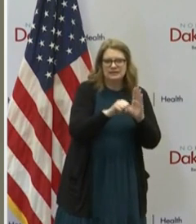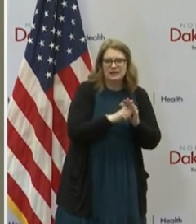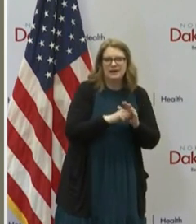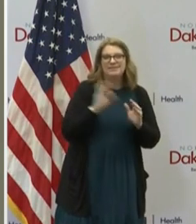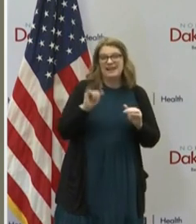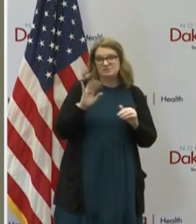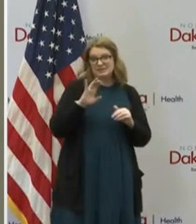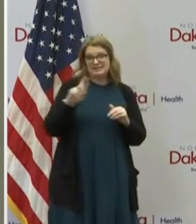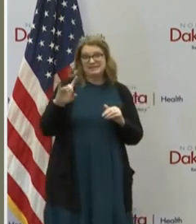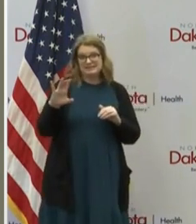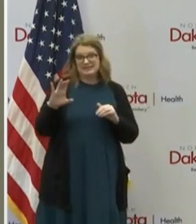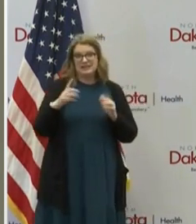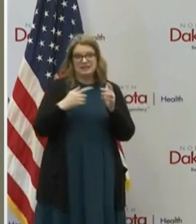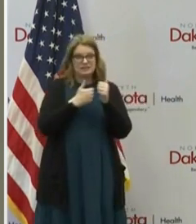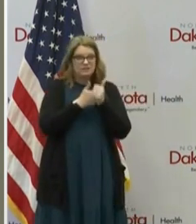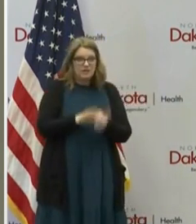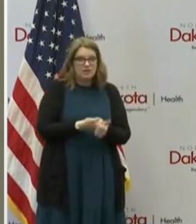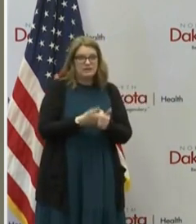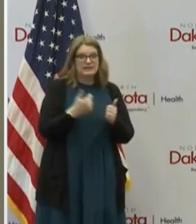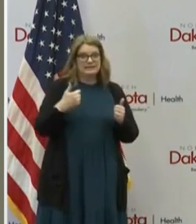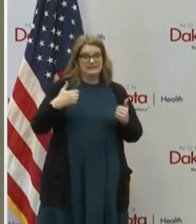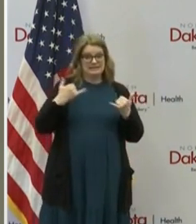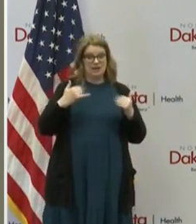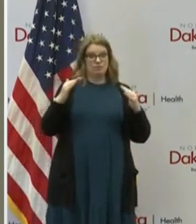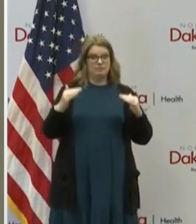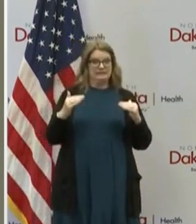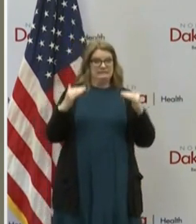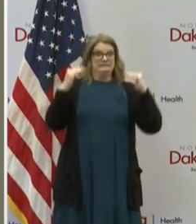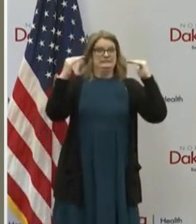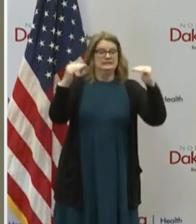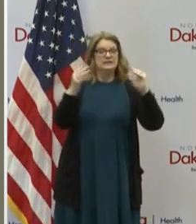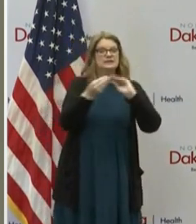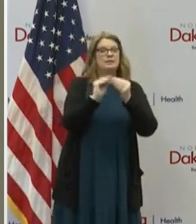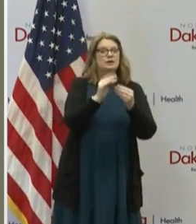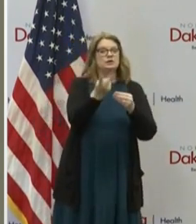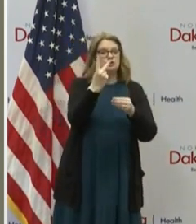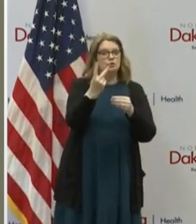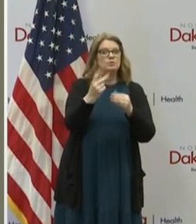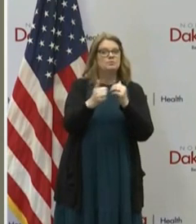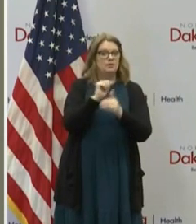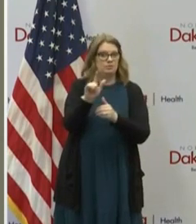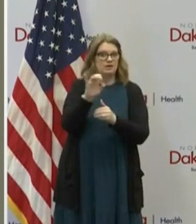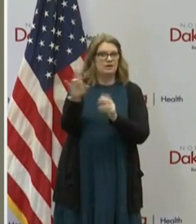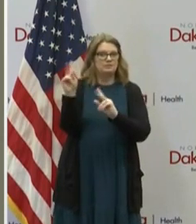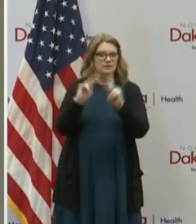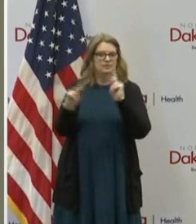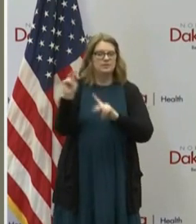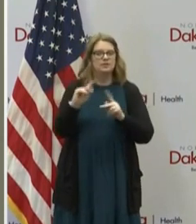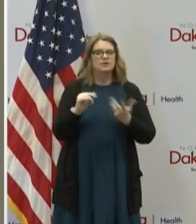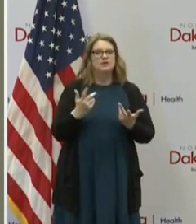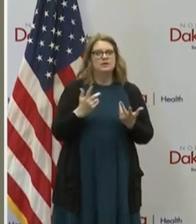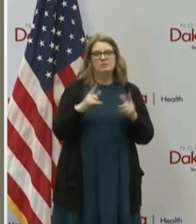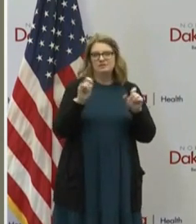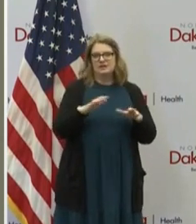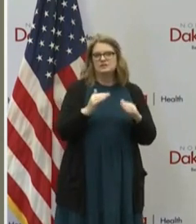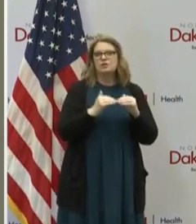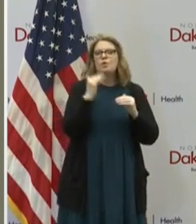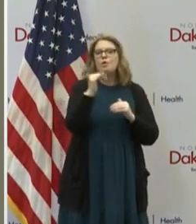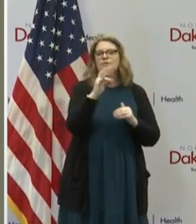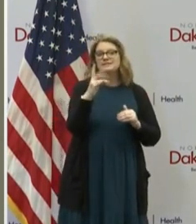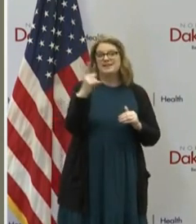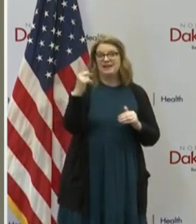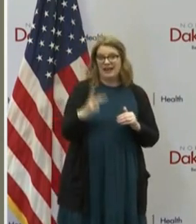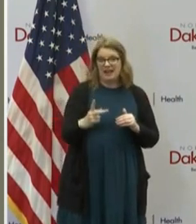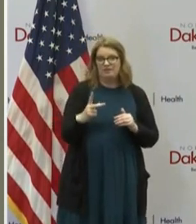is tracking. And now when we say we're number 2 in the nation per capita, we have tested over 7.5% of the state of North